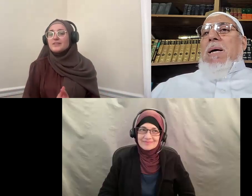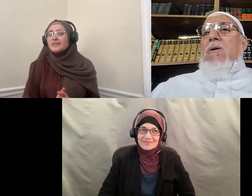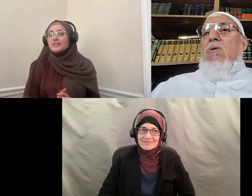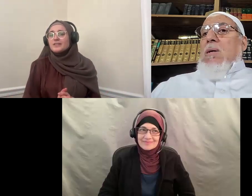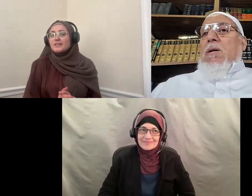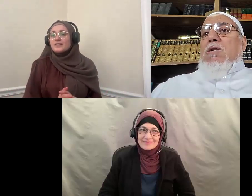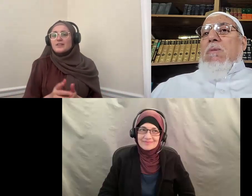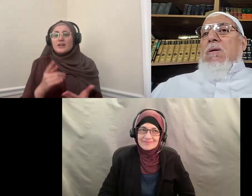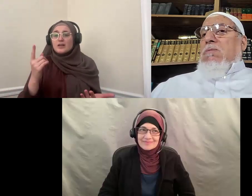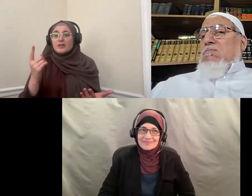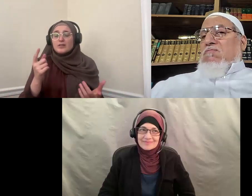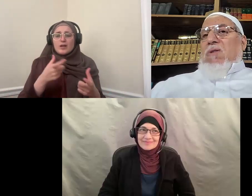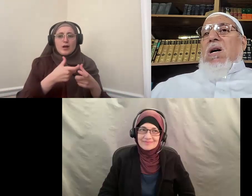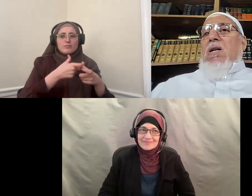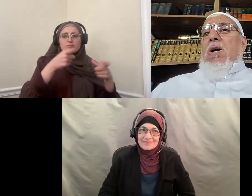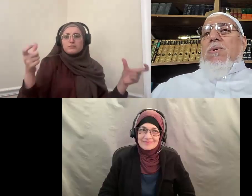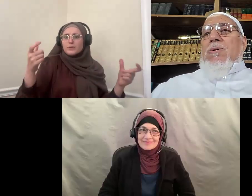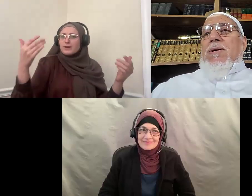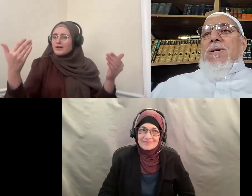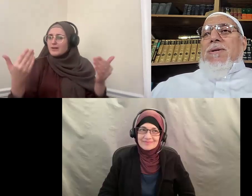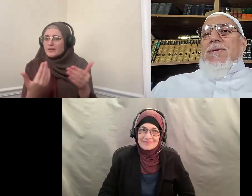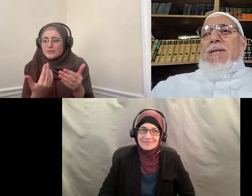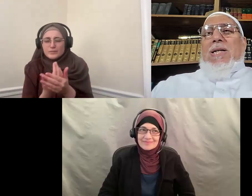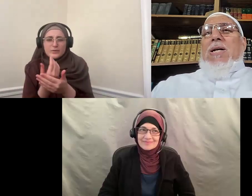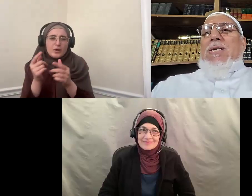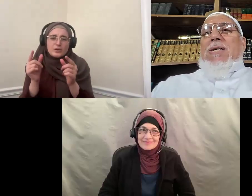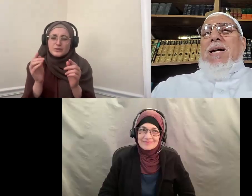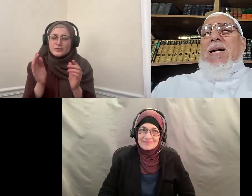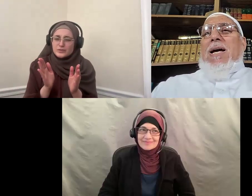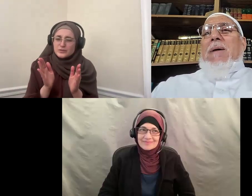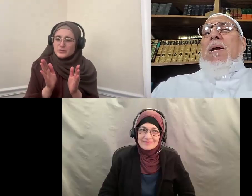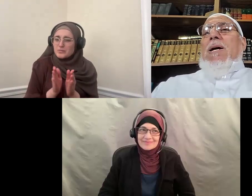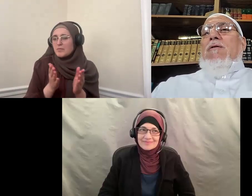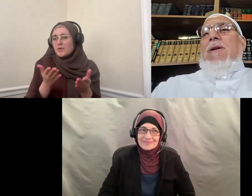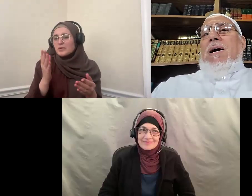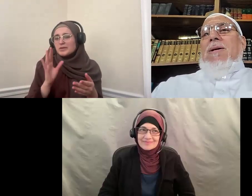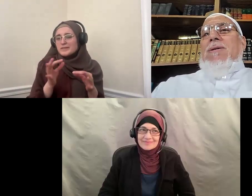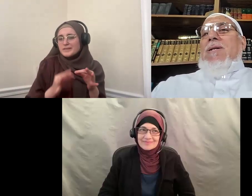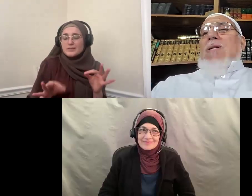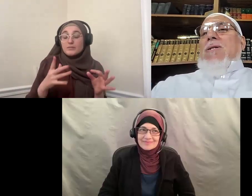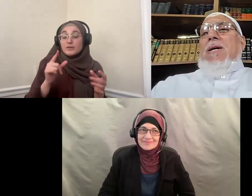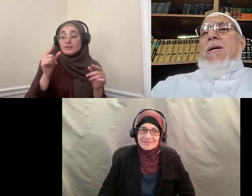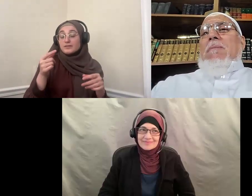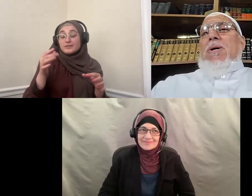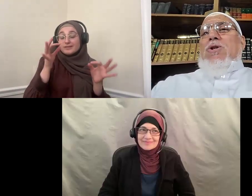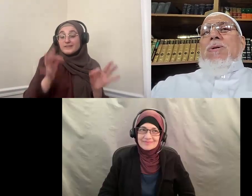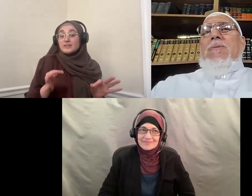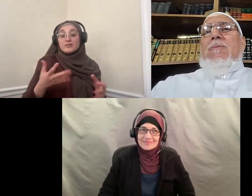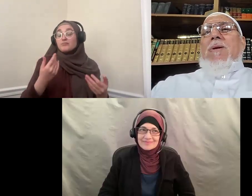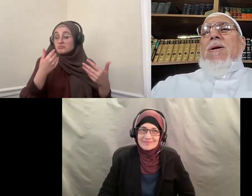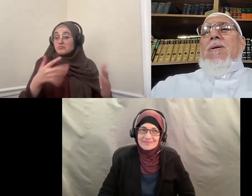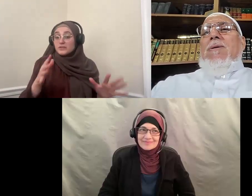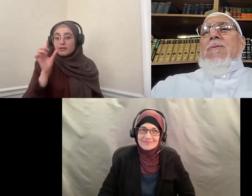Something big or something small, God knows. It doesn't take a blink of an eye. It doesn't take that